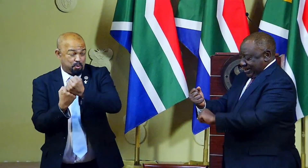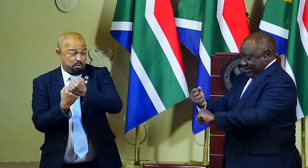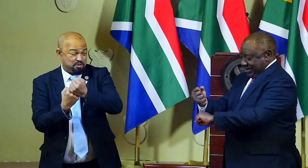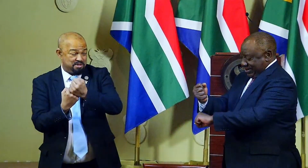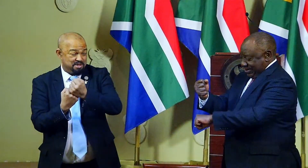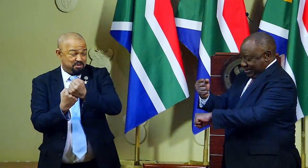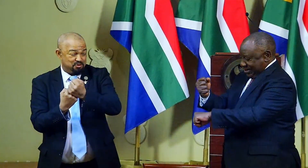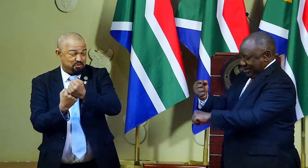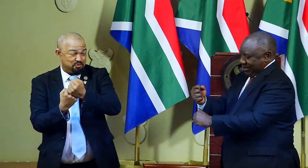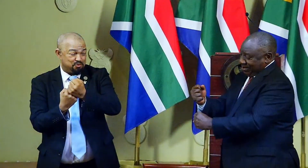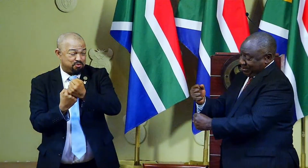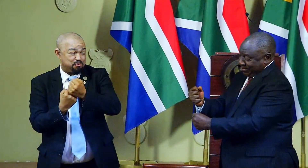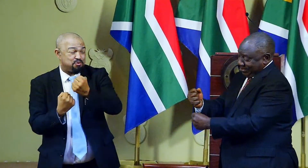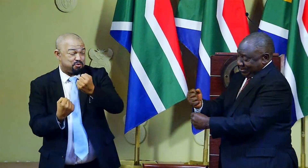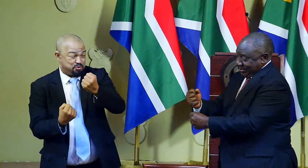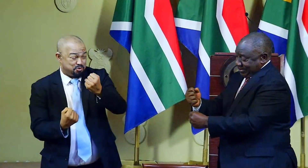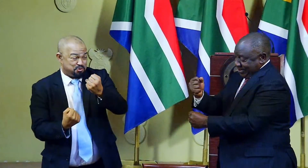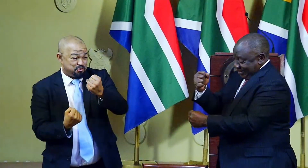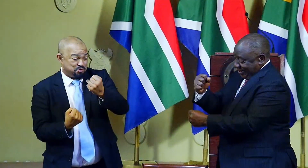support